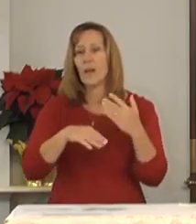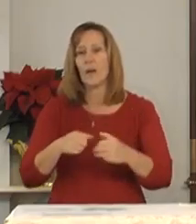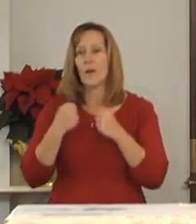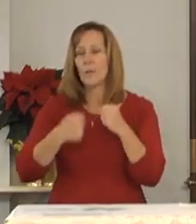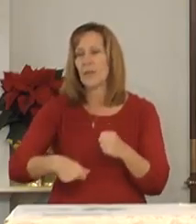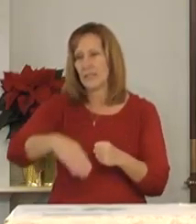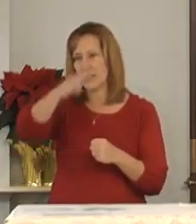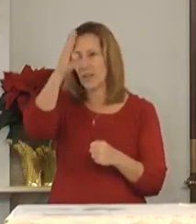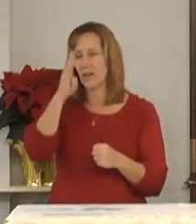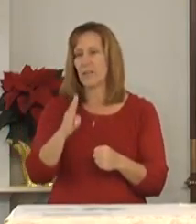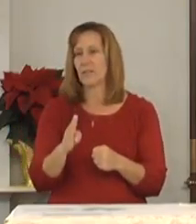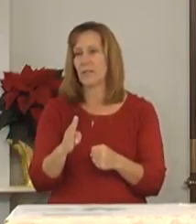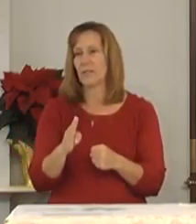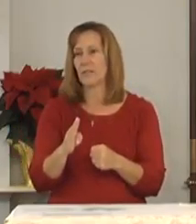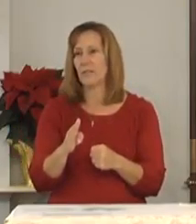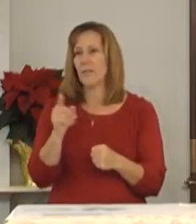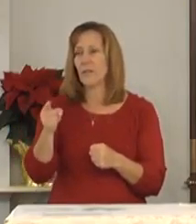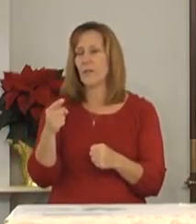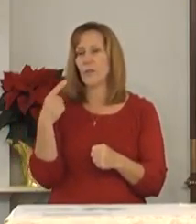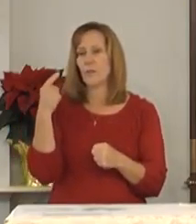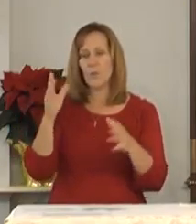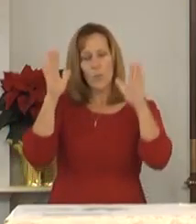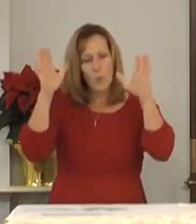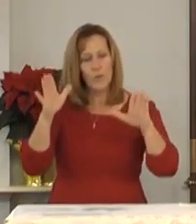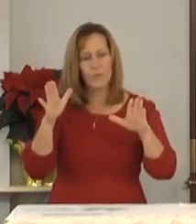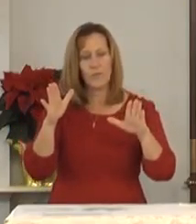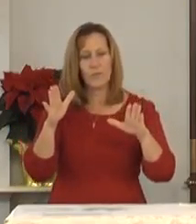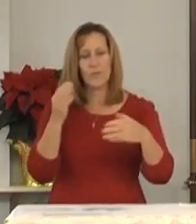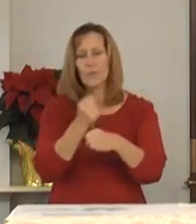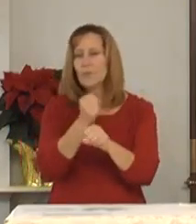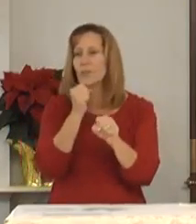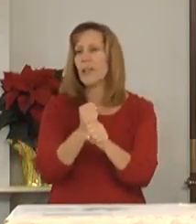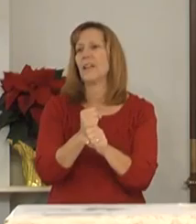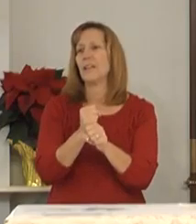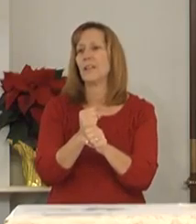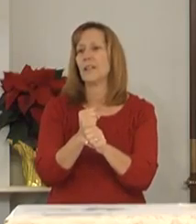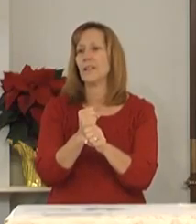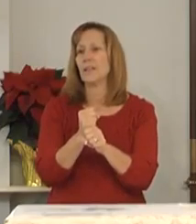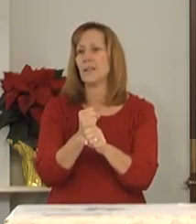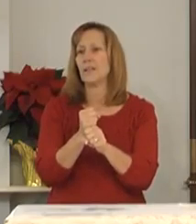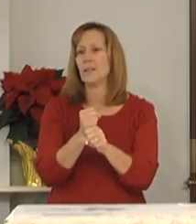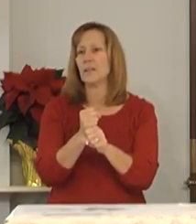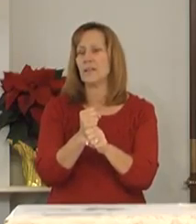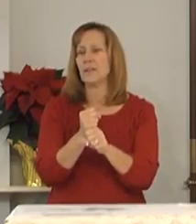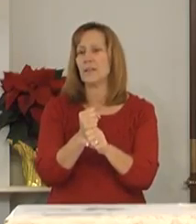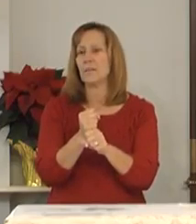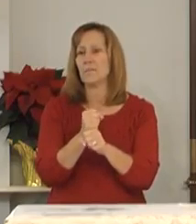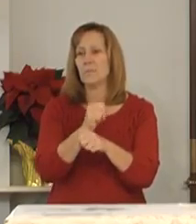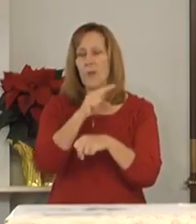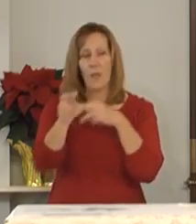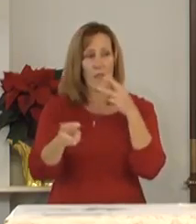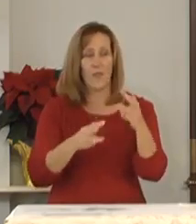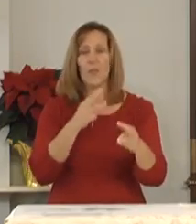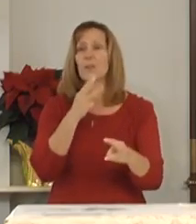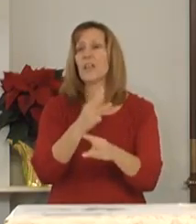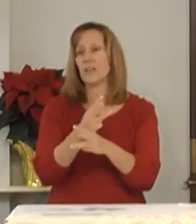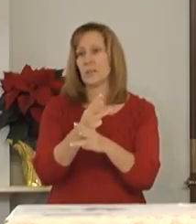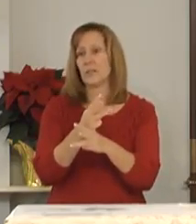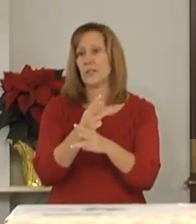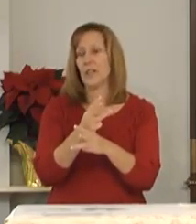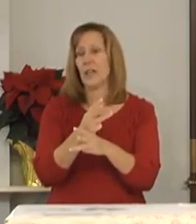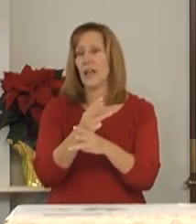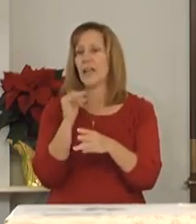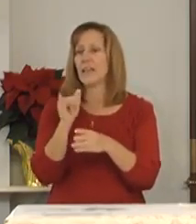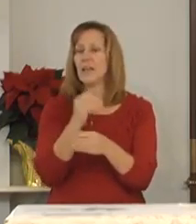Almighty God, you wonderfully created the dignity of human nature, and